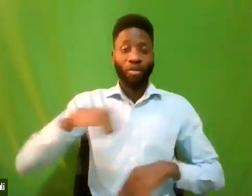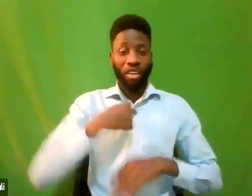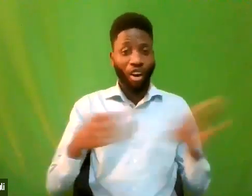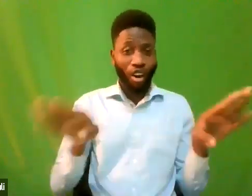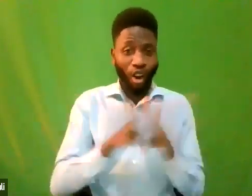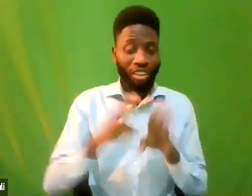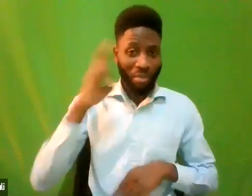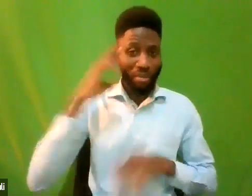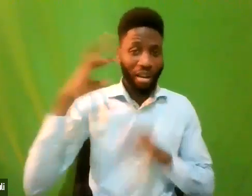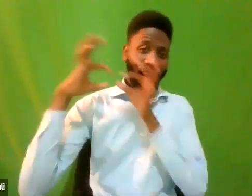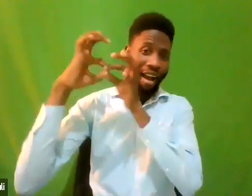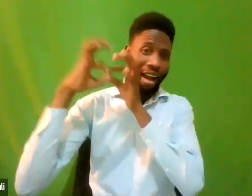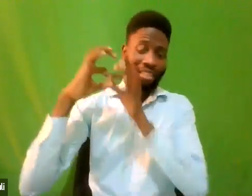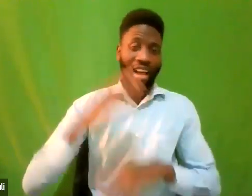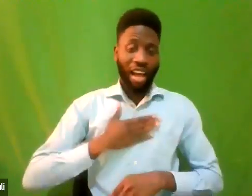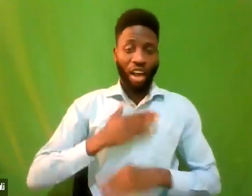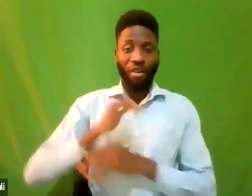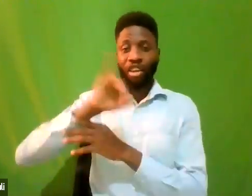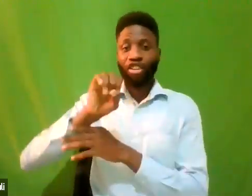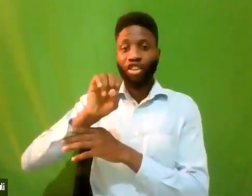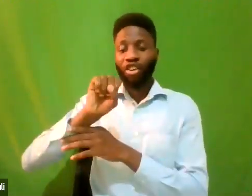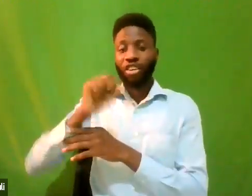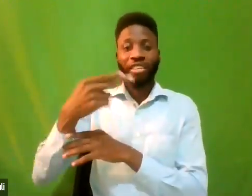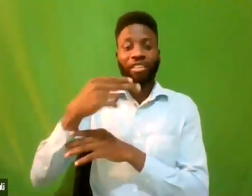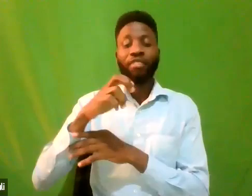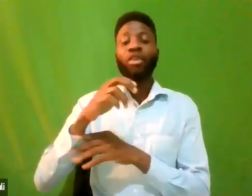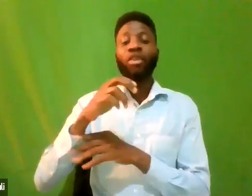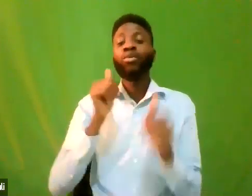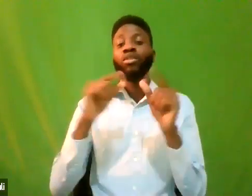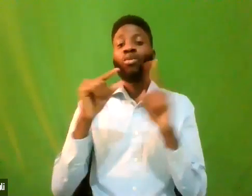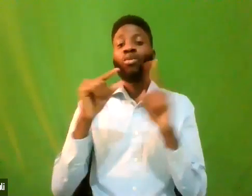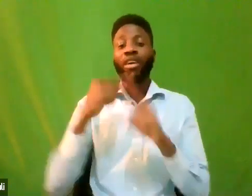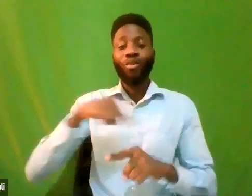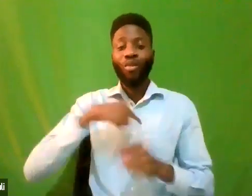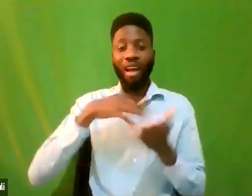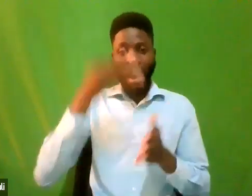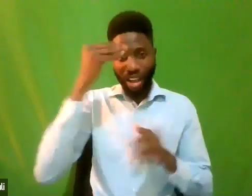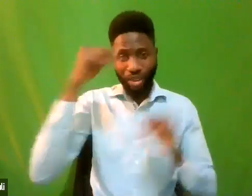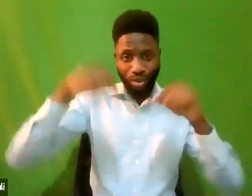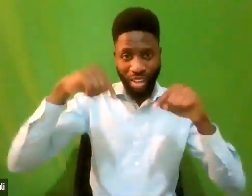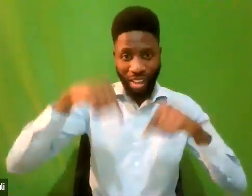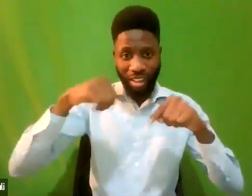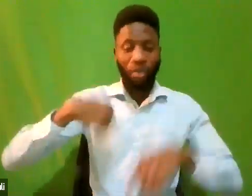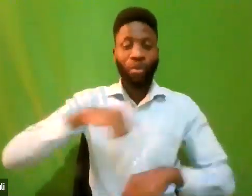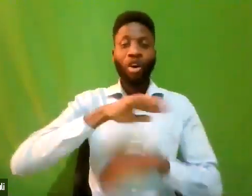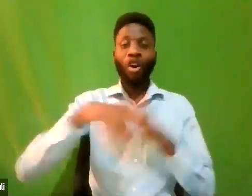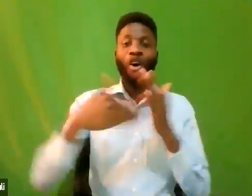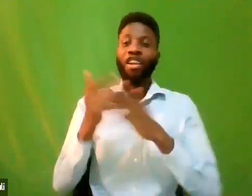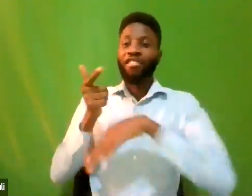culture. Joseph, which word do we learn tonight? And we can all turn on our videos in